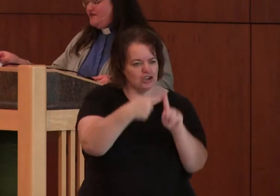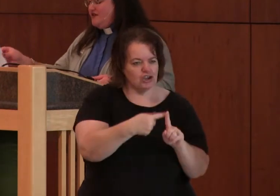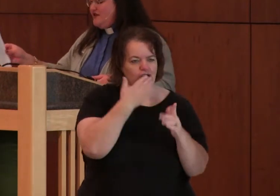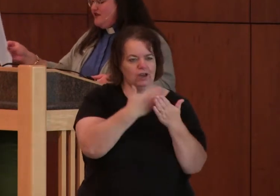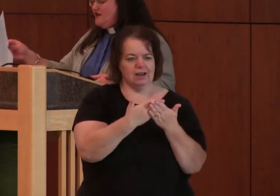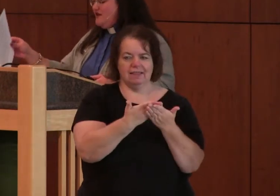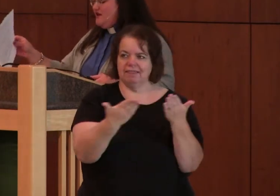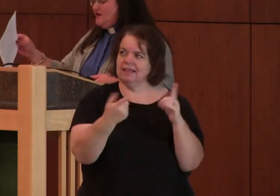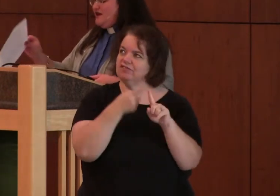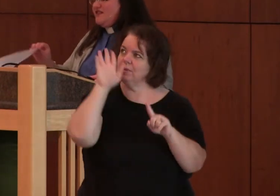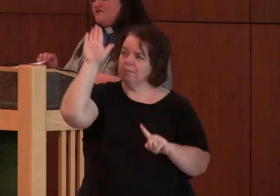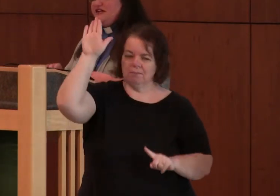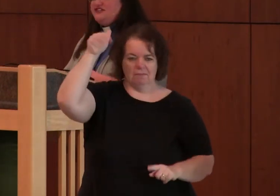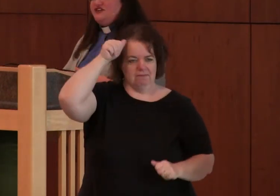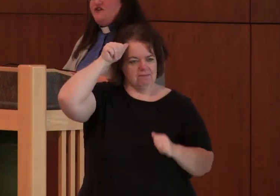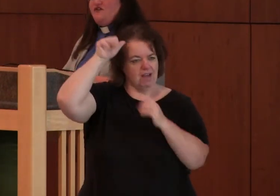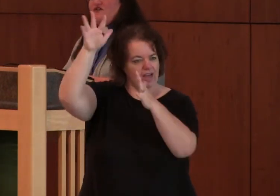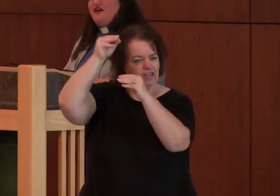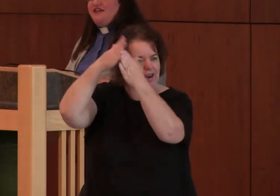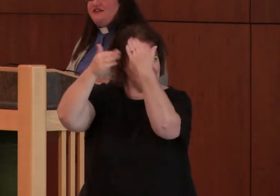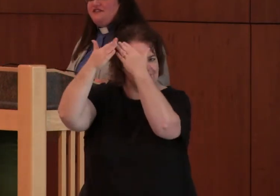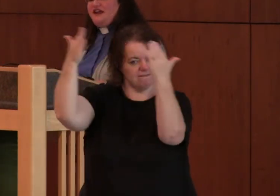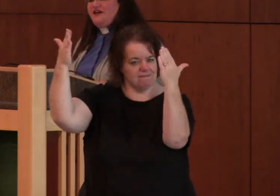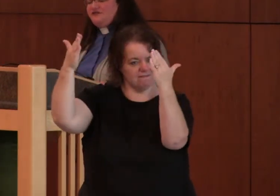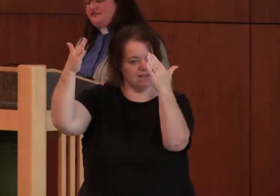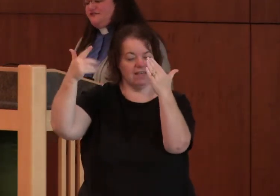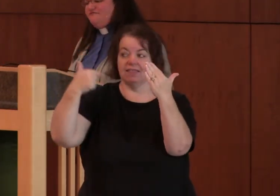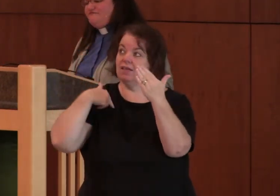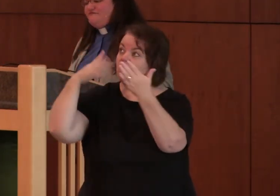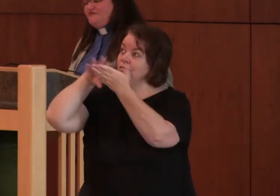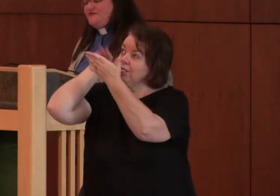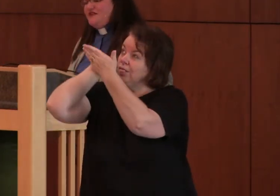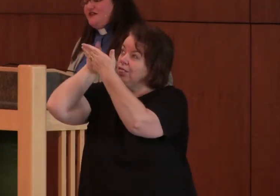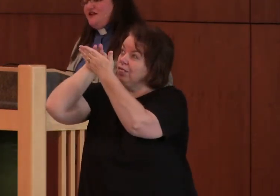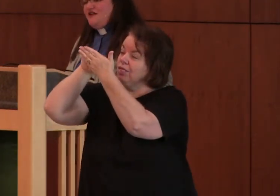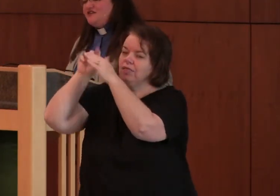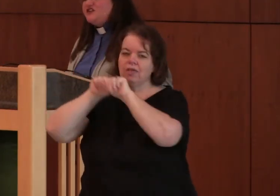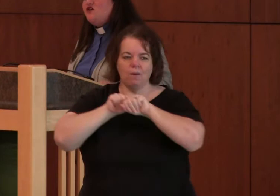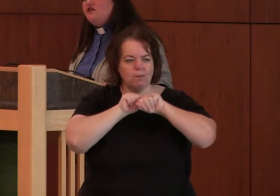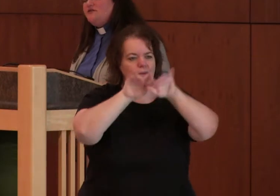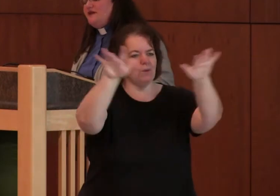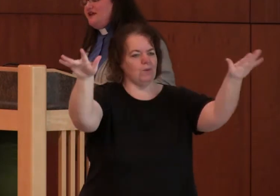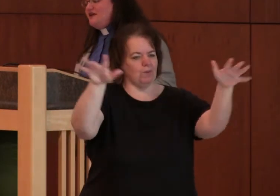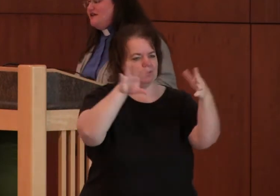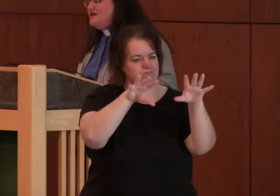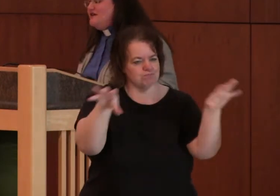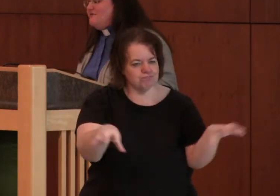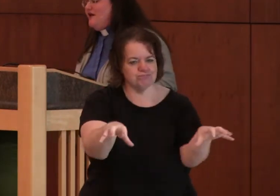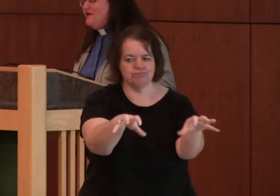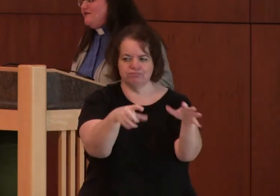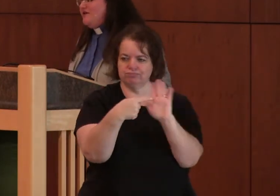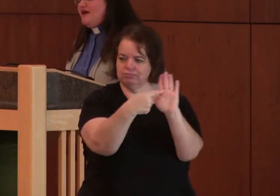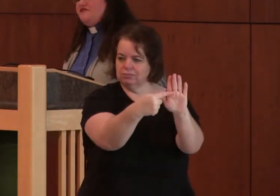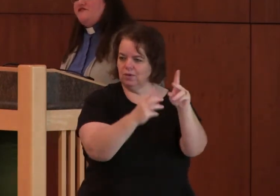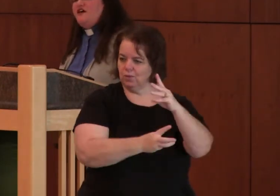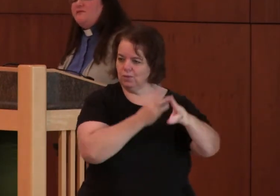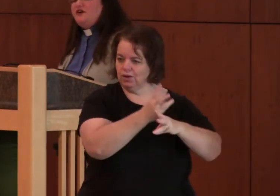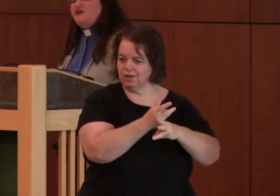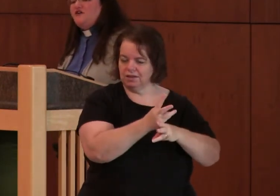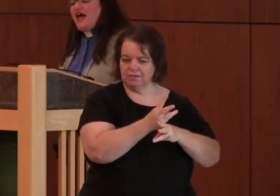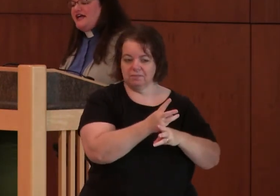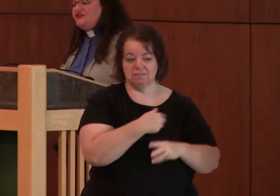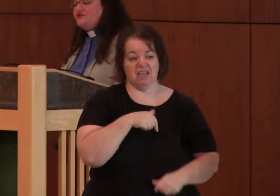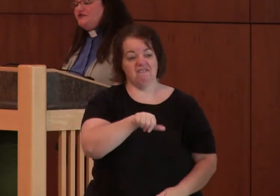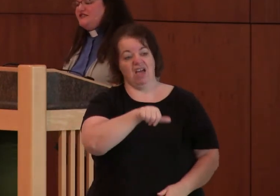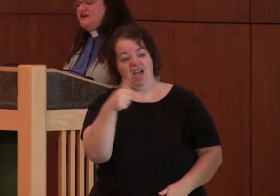Father, and then we get to go and live that out. There's an old rabbinic parable about a